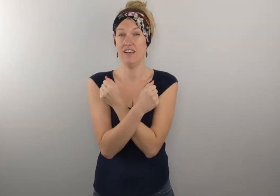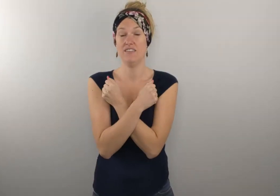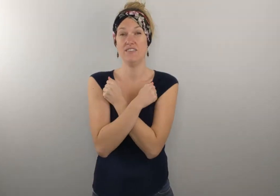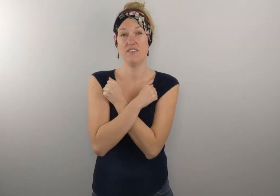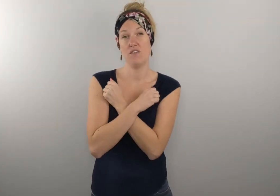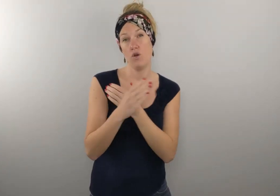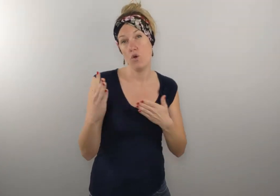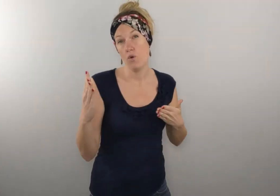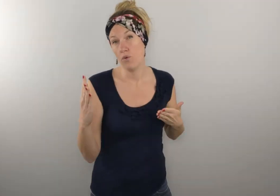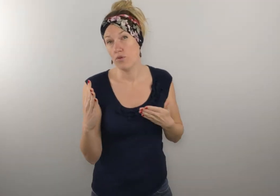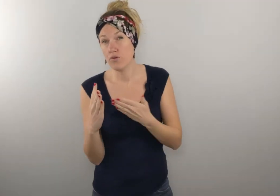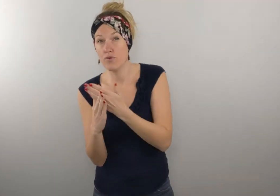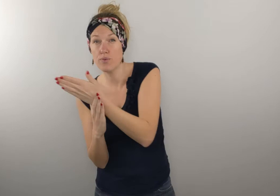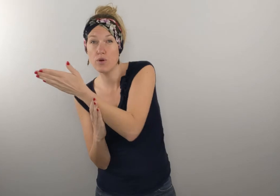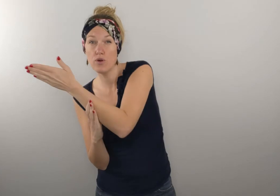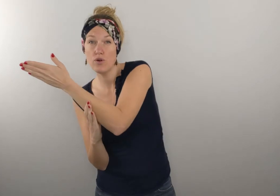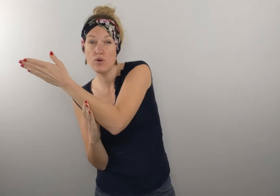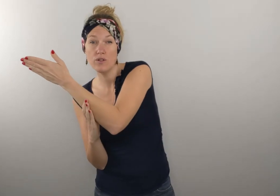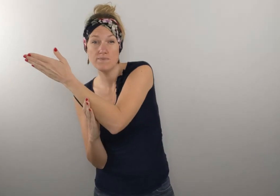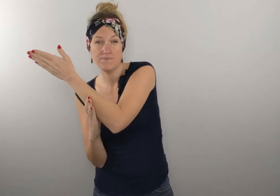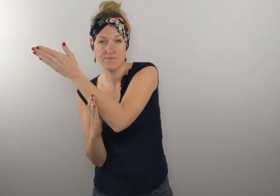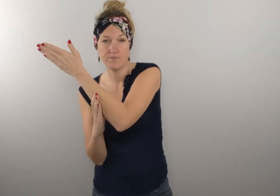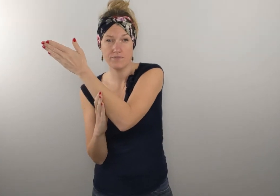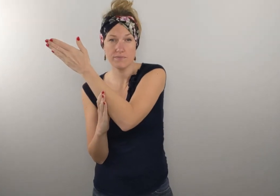love, through